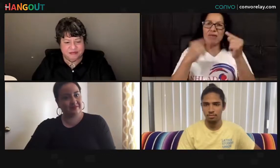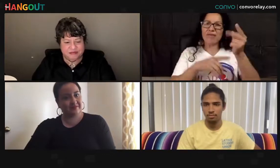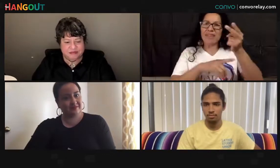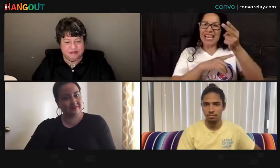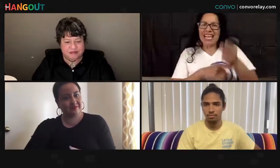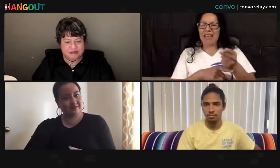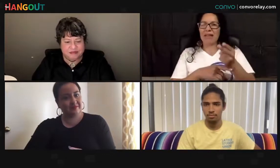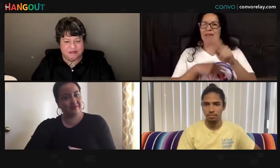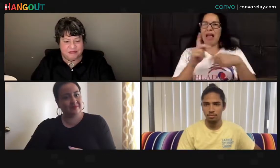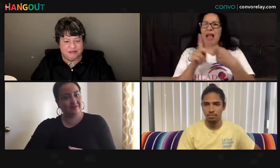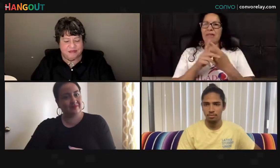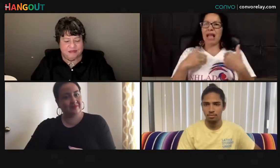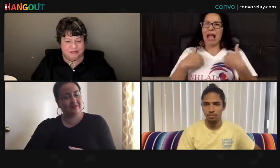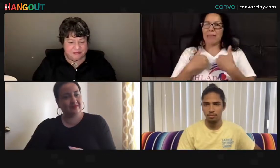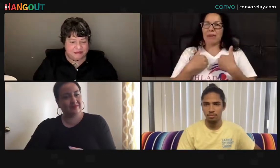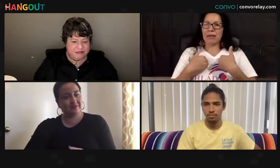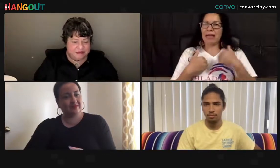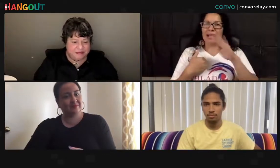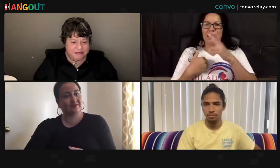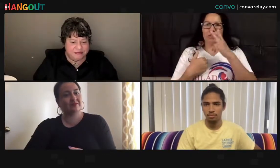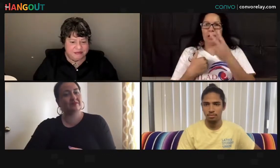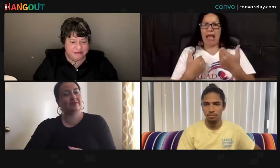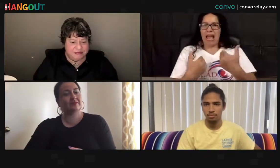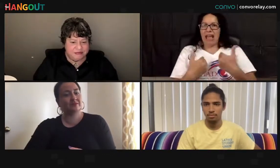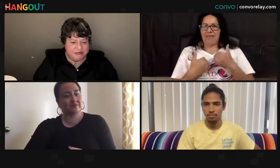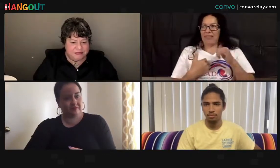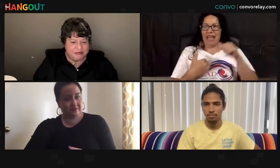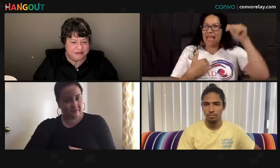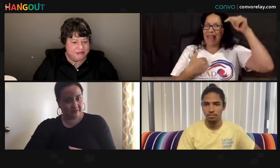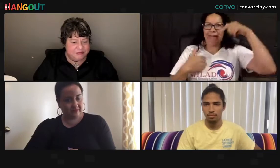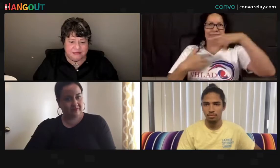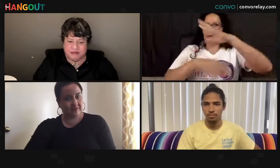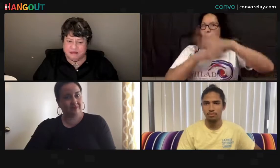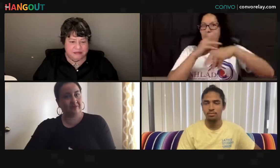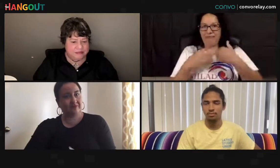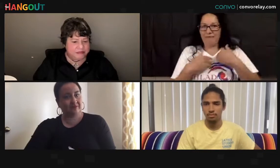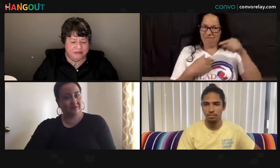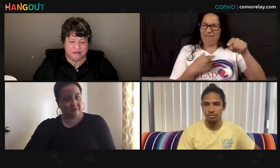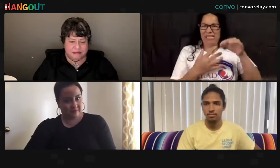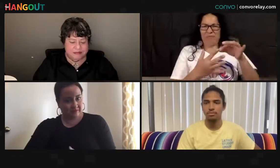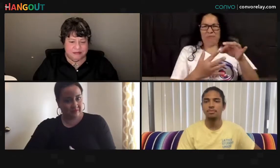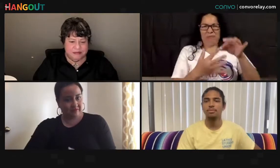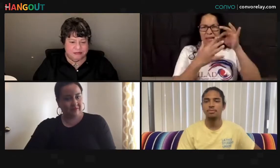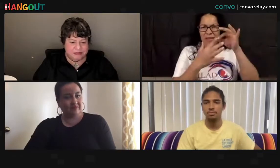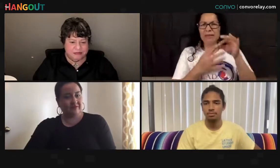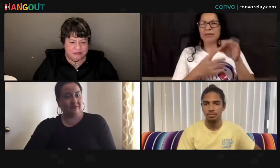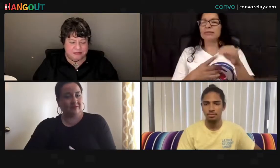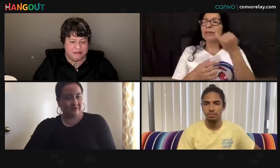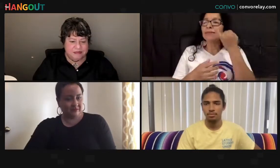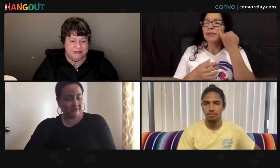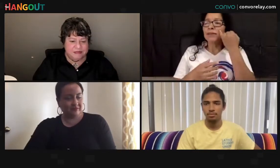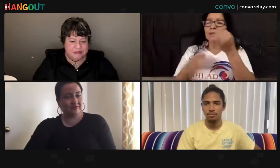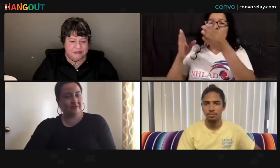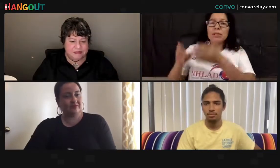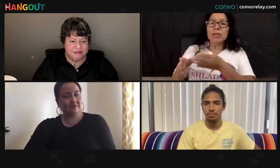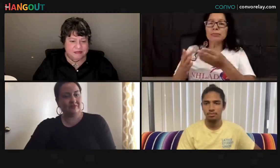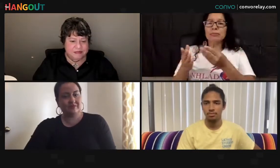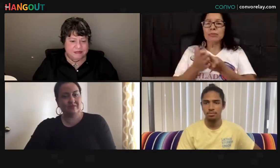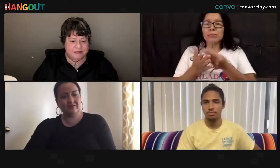Galupa, which is a historical event, right? We don't have, I'm sorry, a historical animal. We don't have that